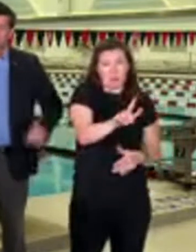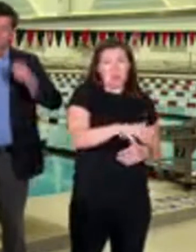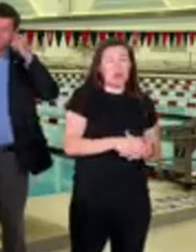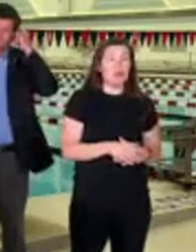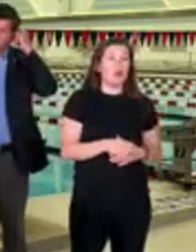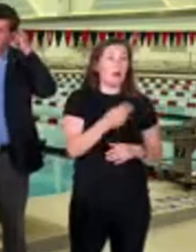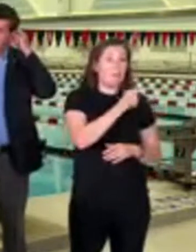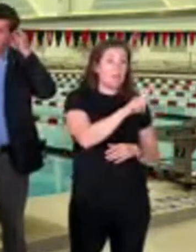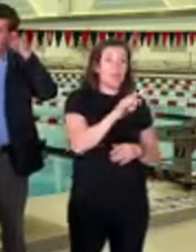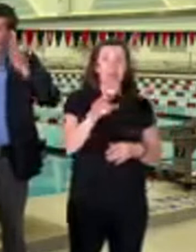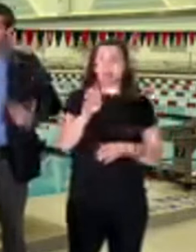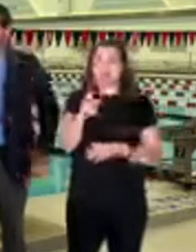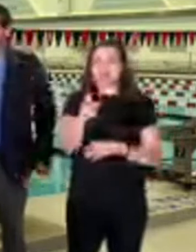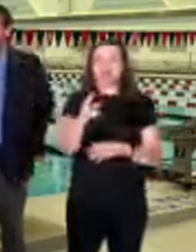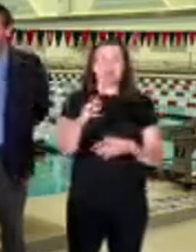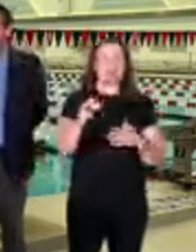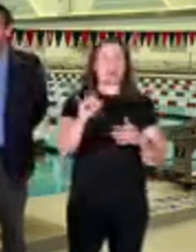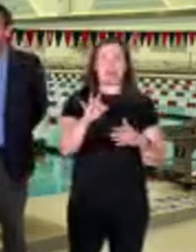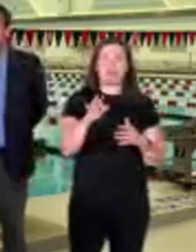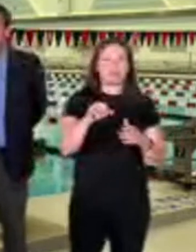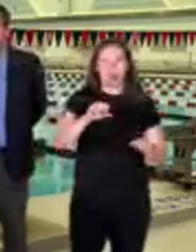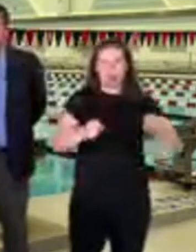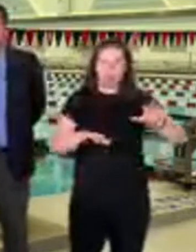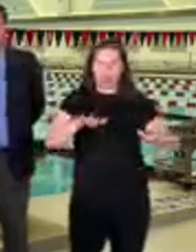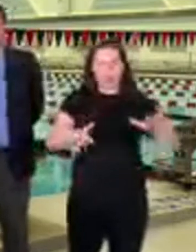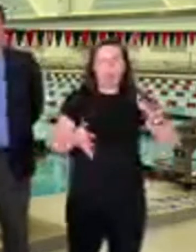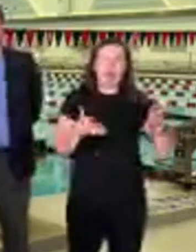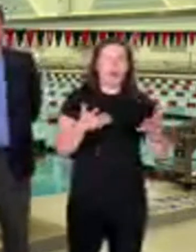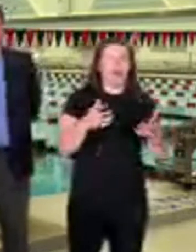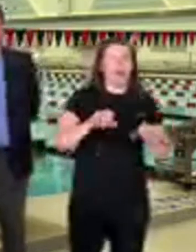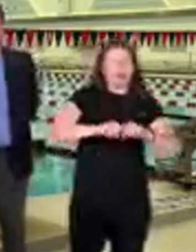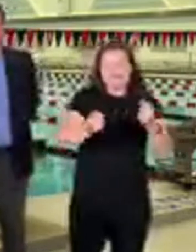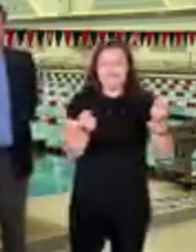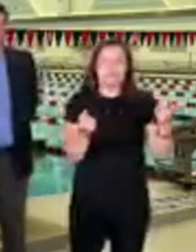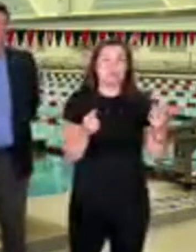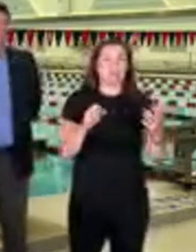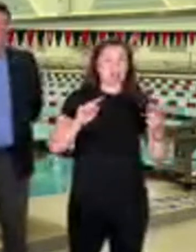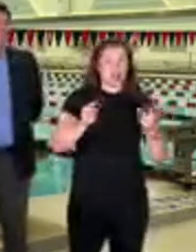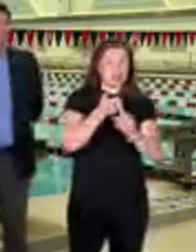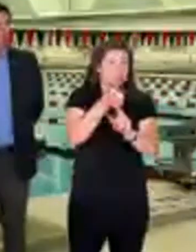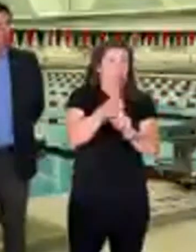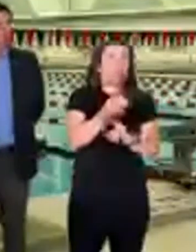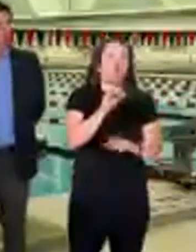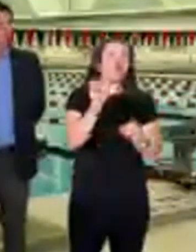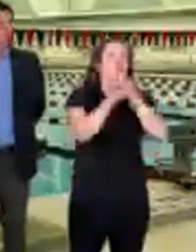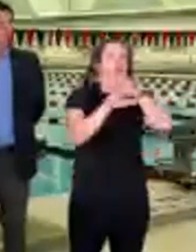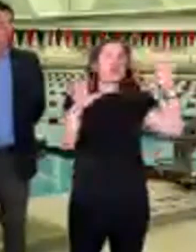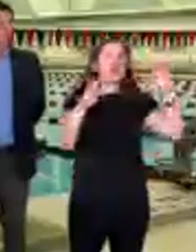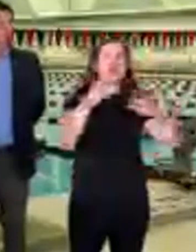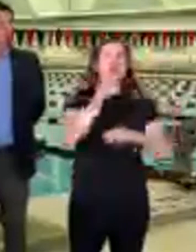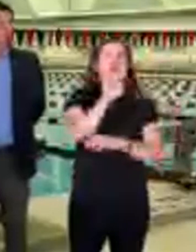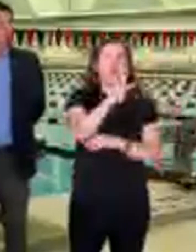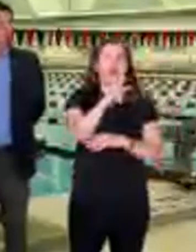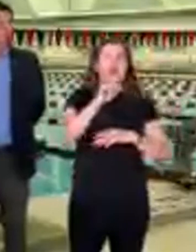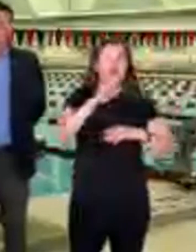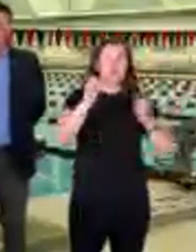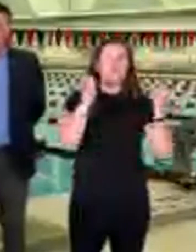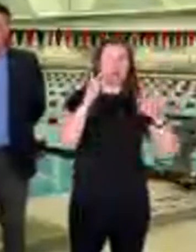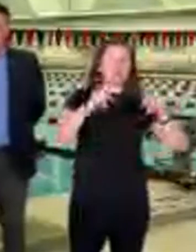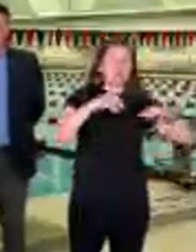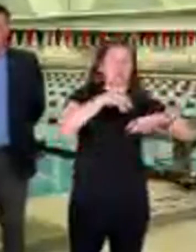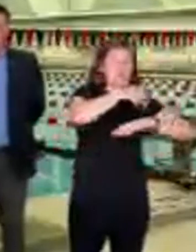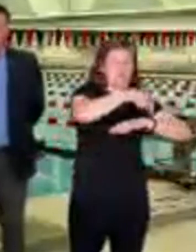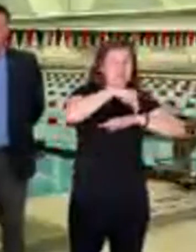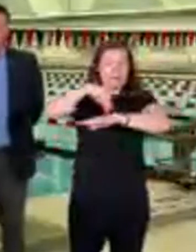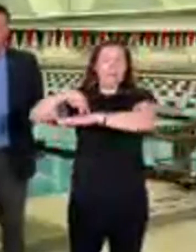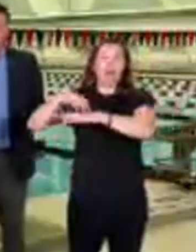have construction or engineering deficiencies can cause injuries. So imagine a pool deck like collapsing under the weight of too many guests, or